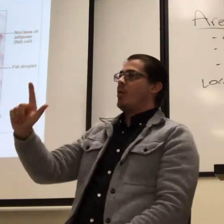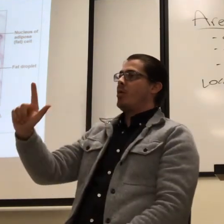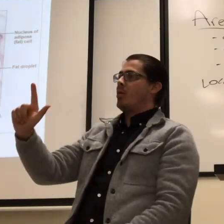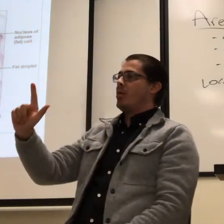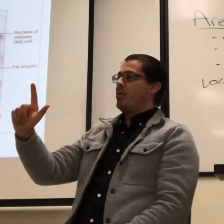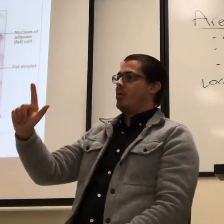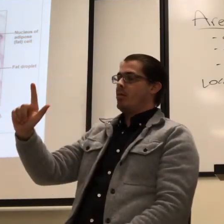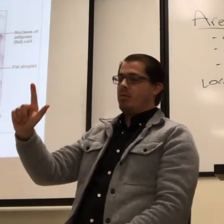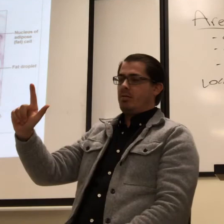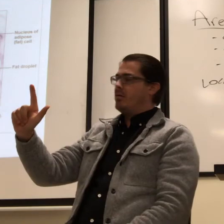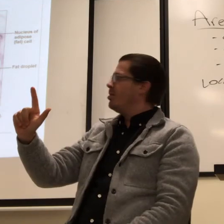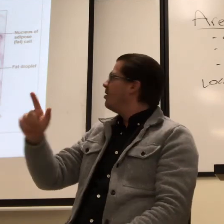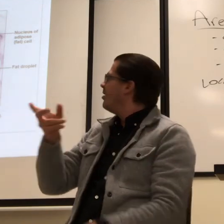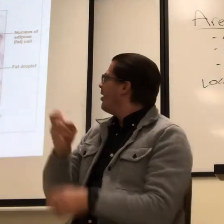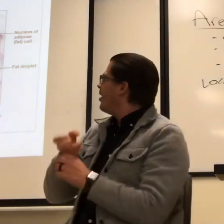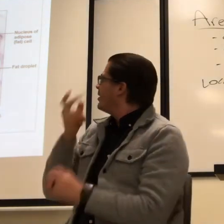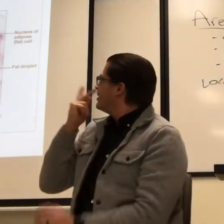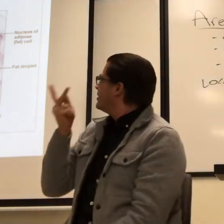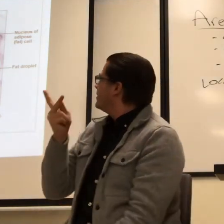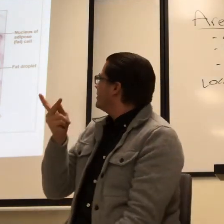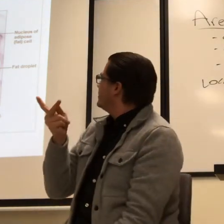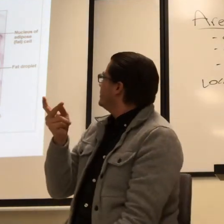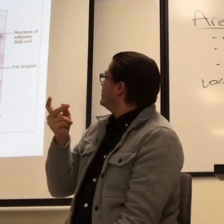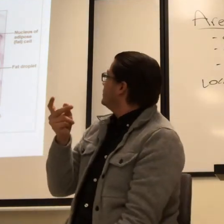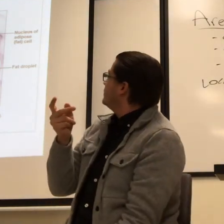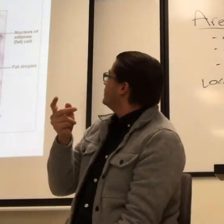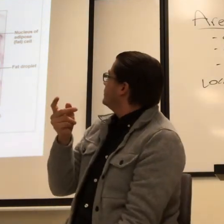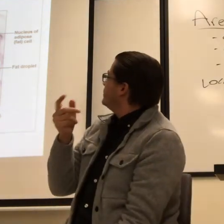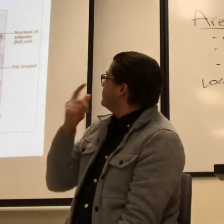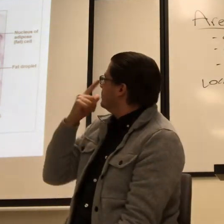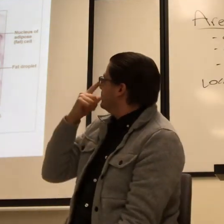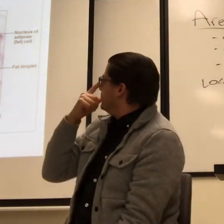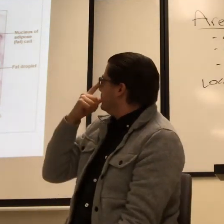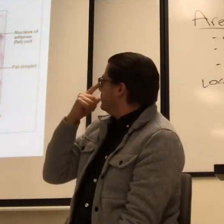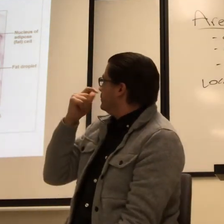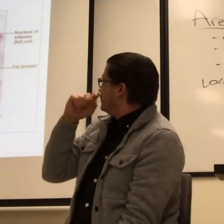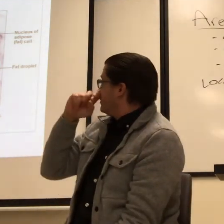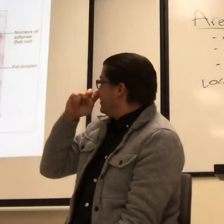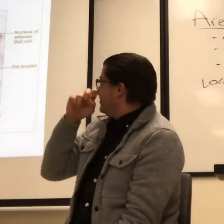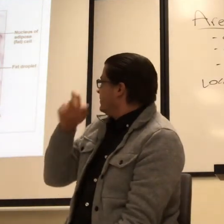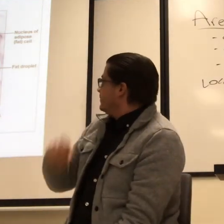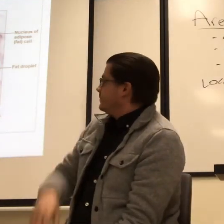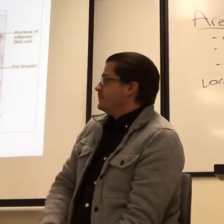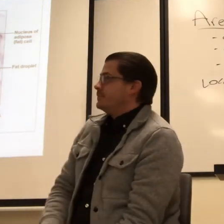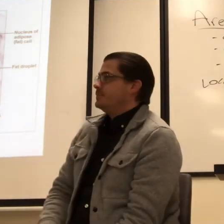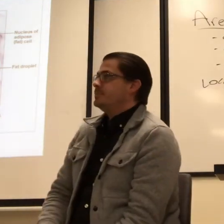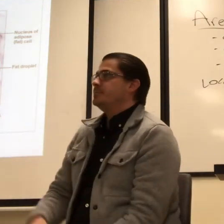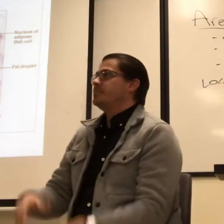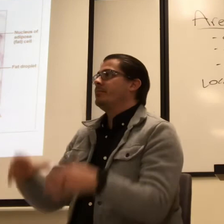to view. You can barely make out their cell membrane there. So it's like you have a cell,